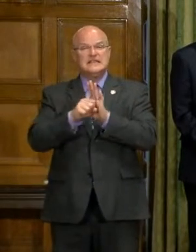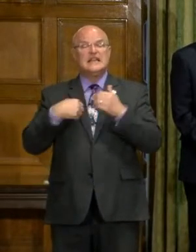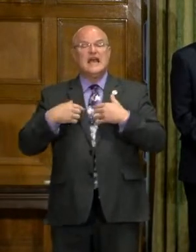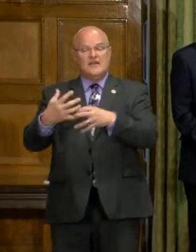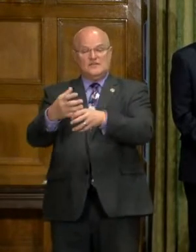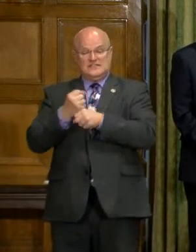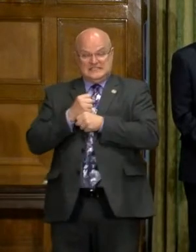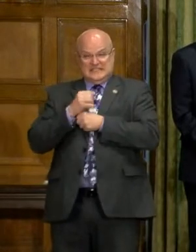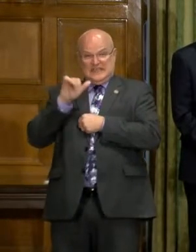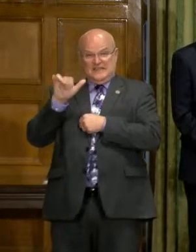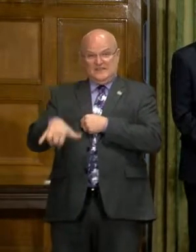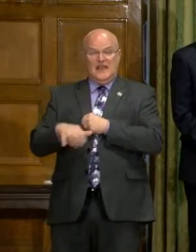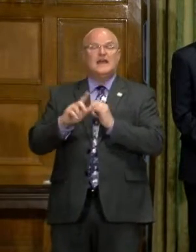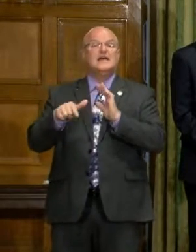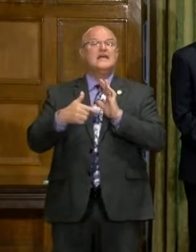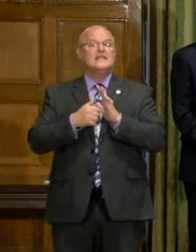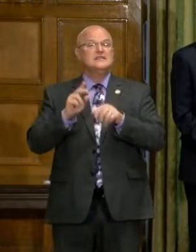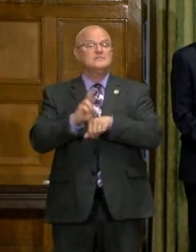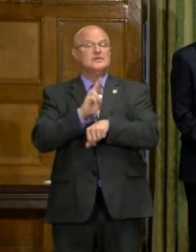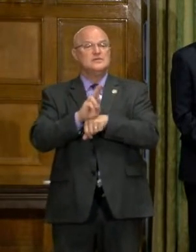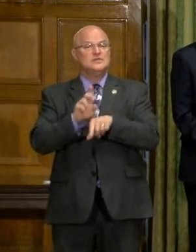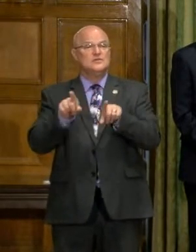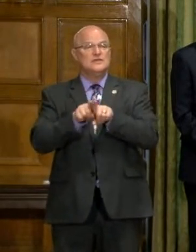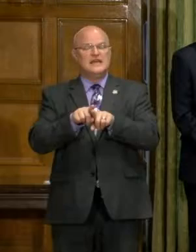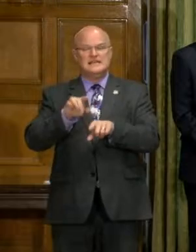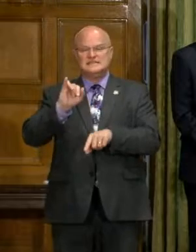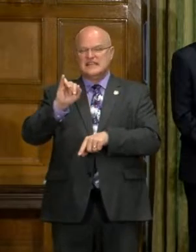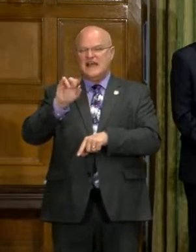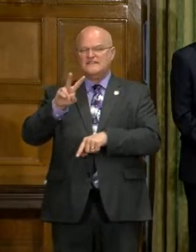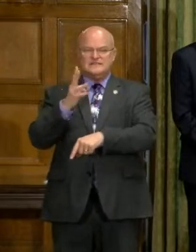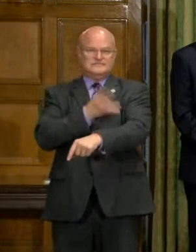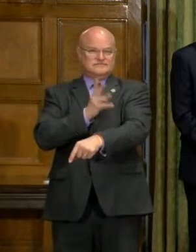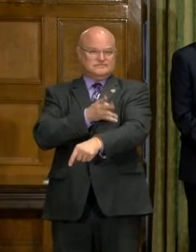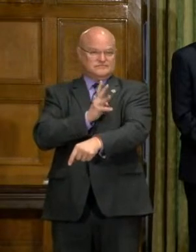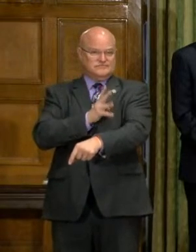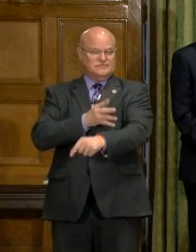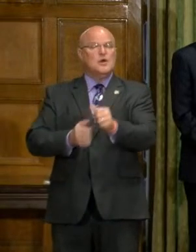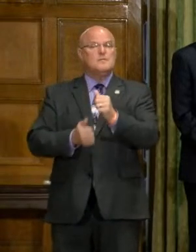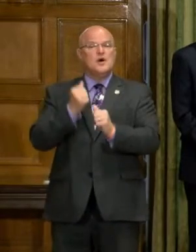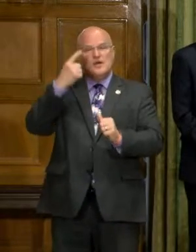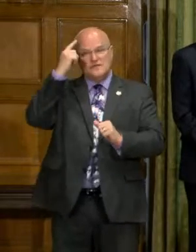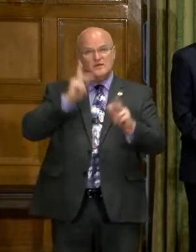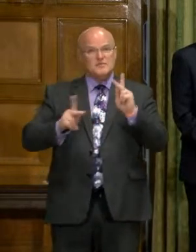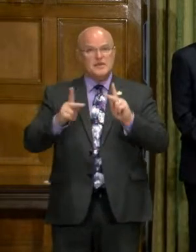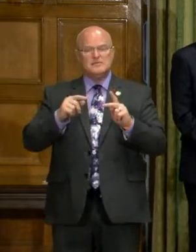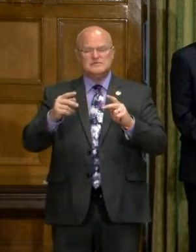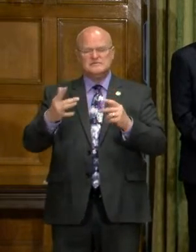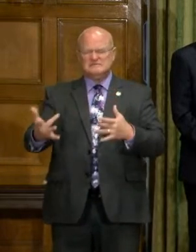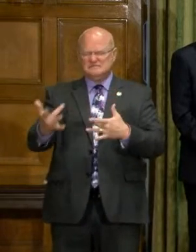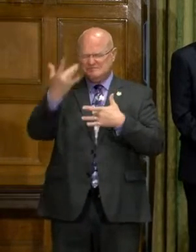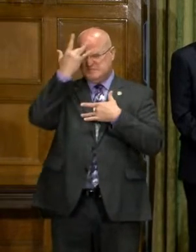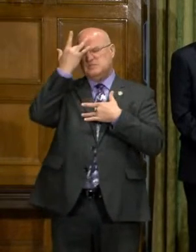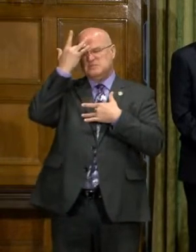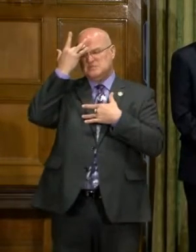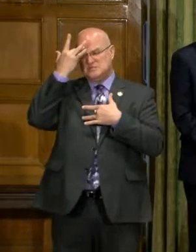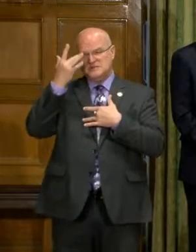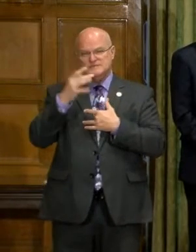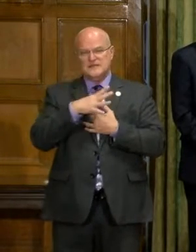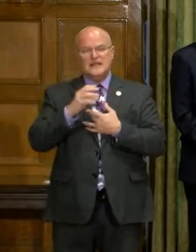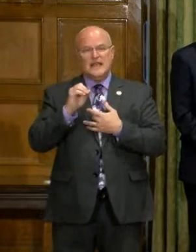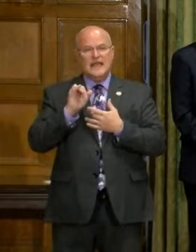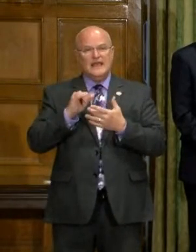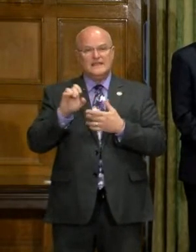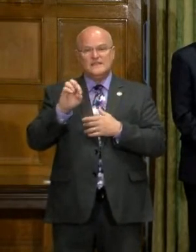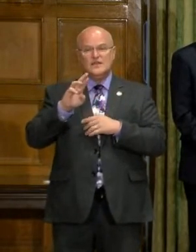have received that. This is being used, it's an IV infusion, mostly for those who are very, very ill. And